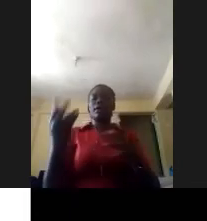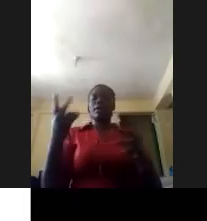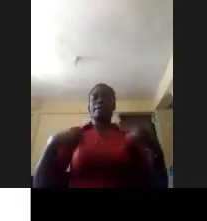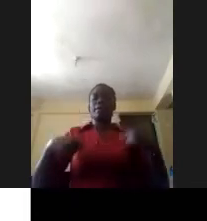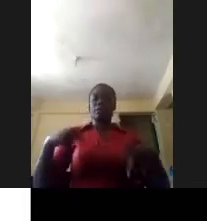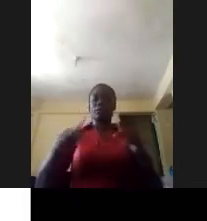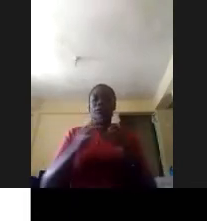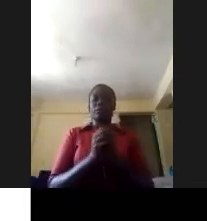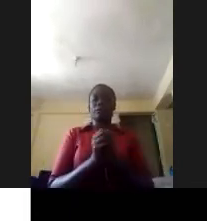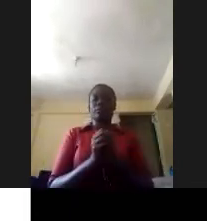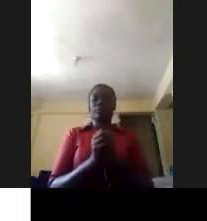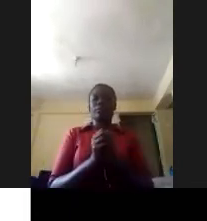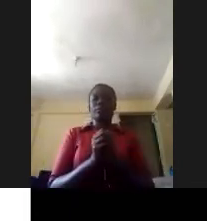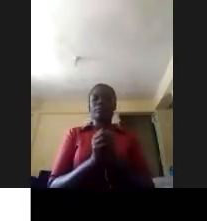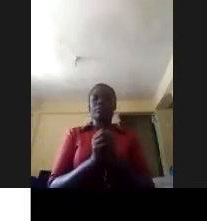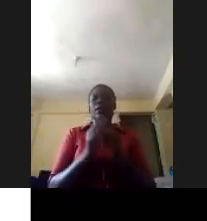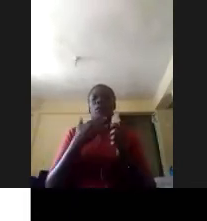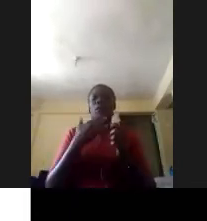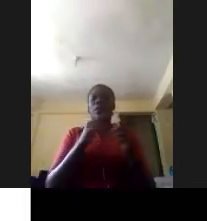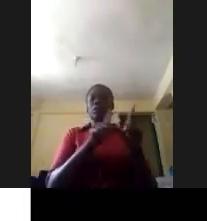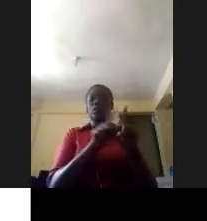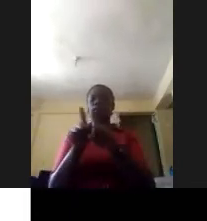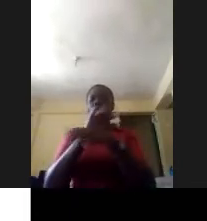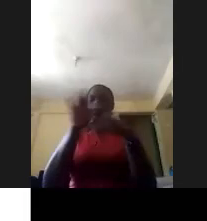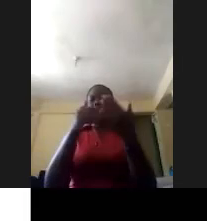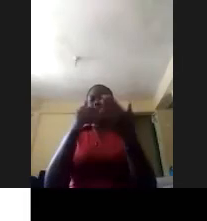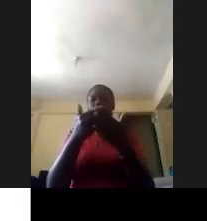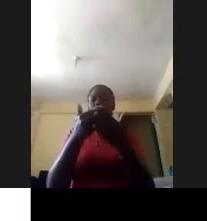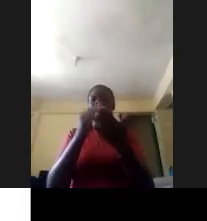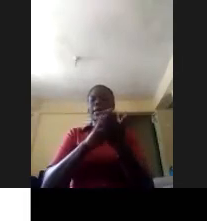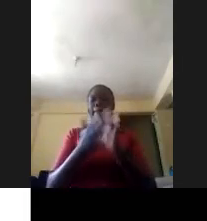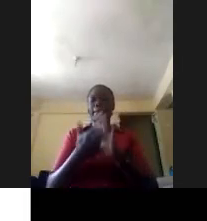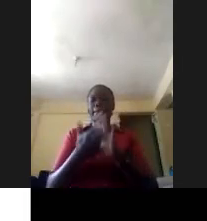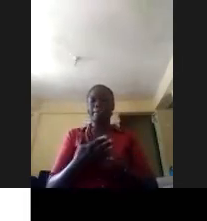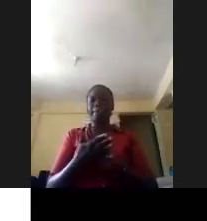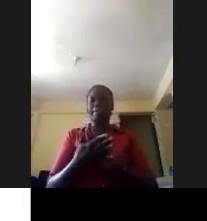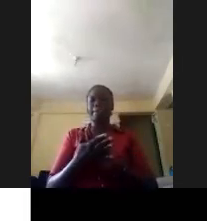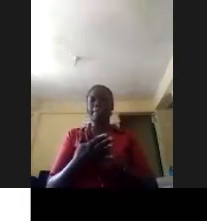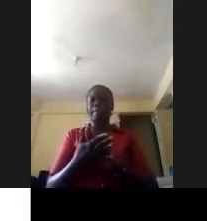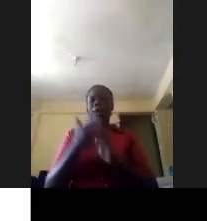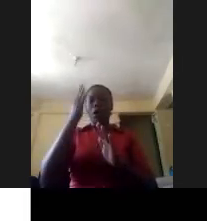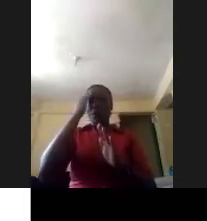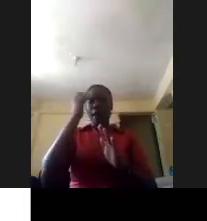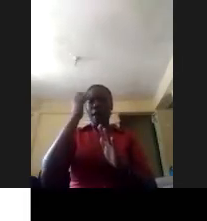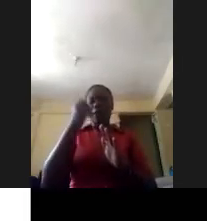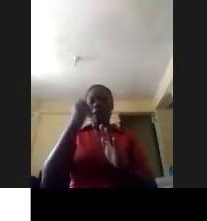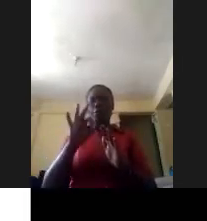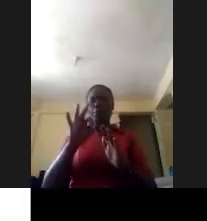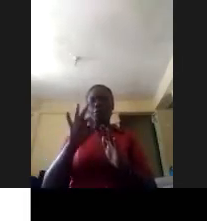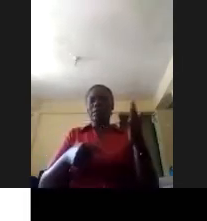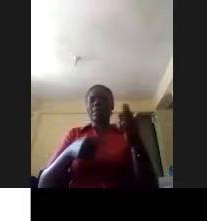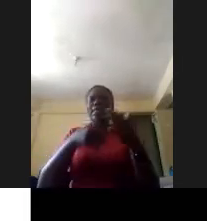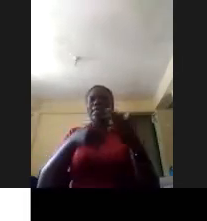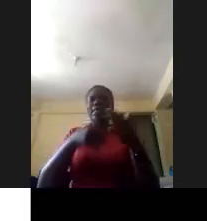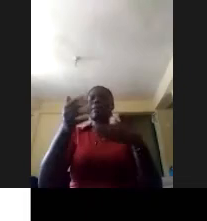So I would want you all to kind of become aware of what are some of the symptoms. What do I need